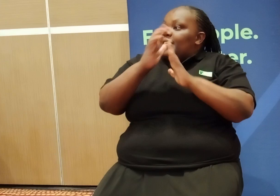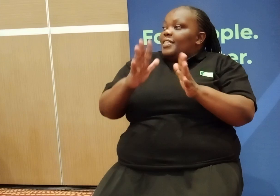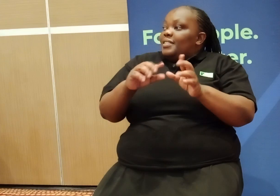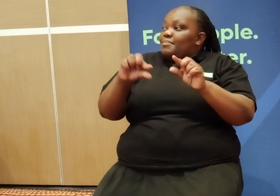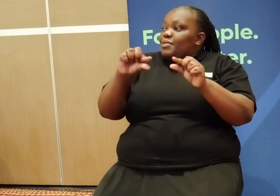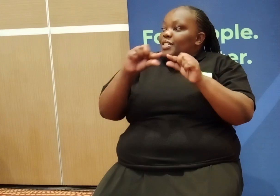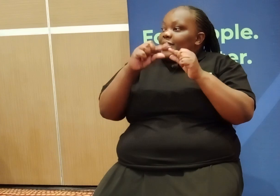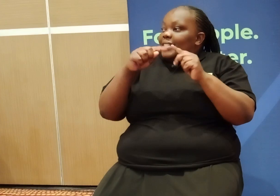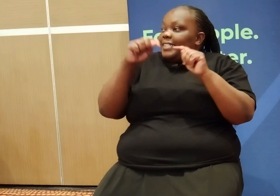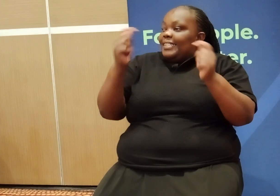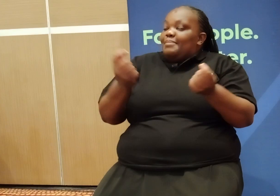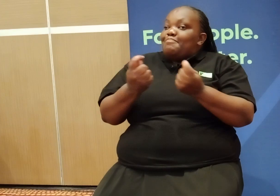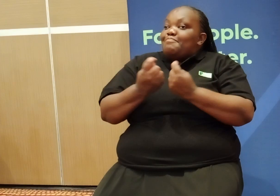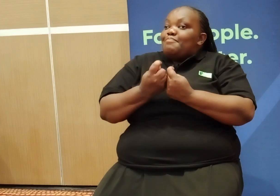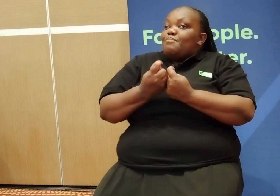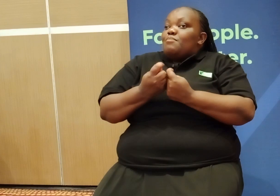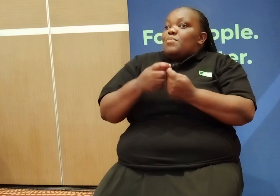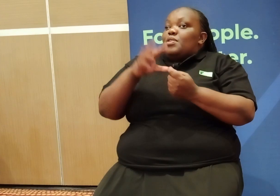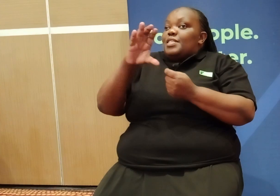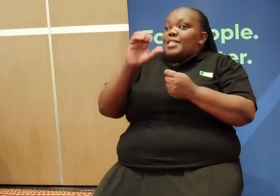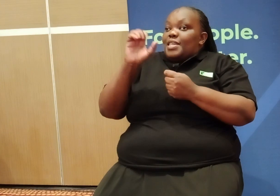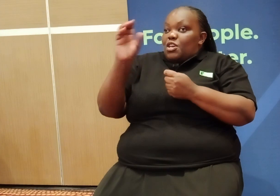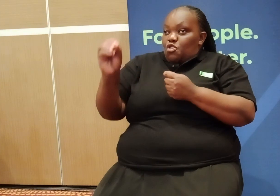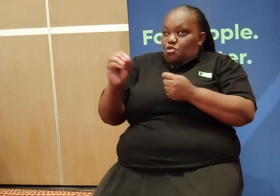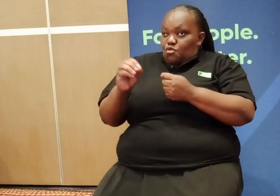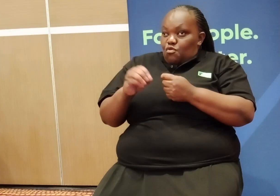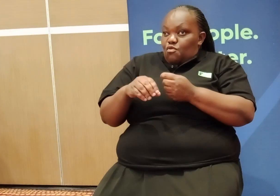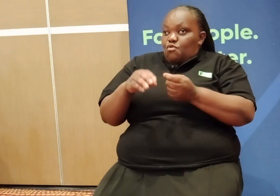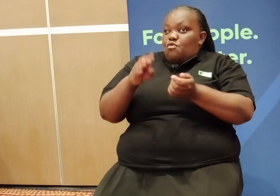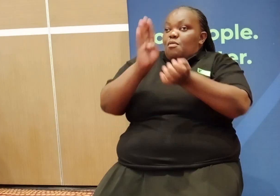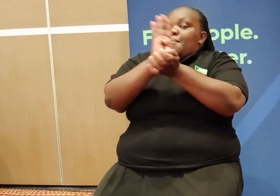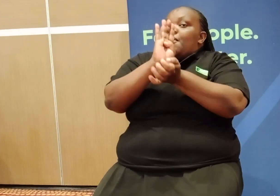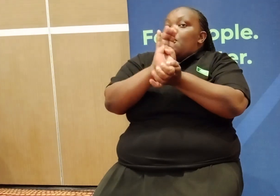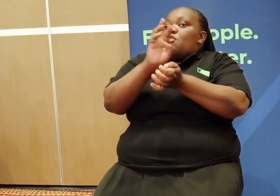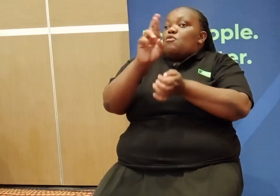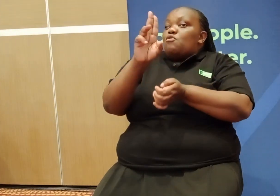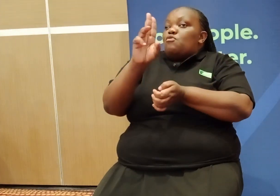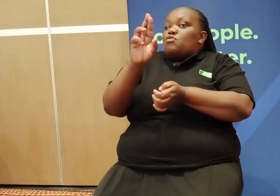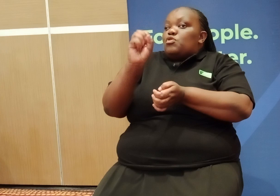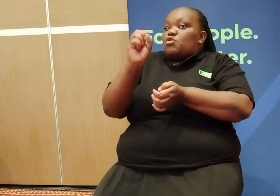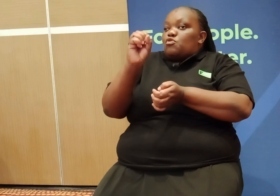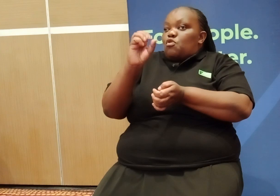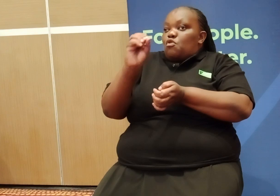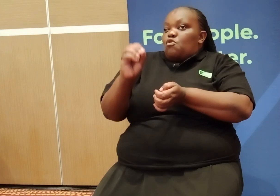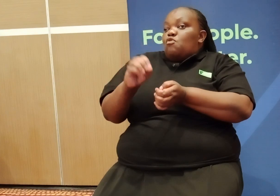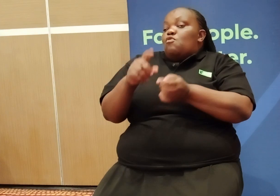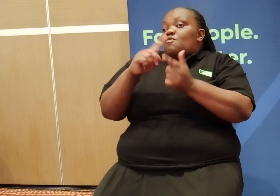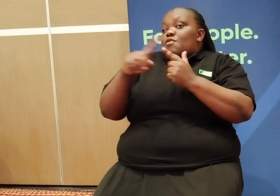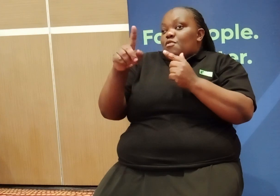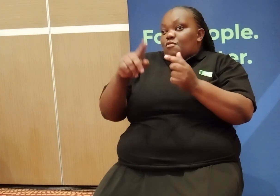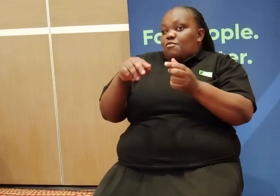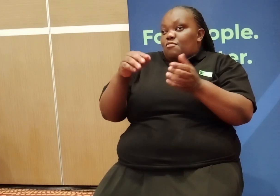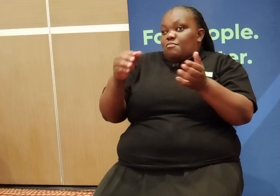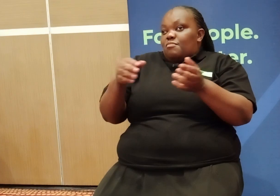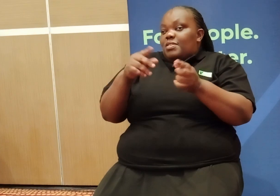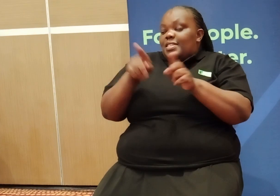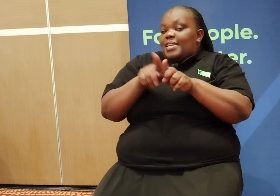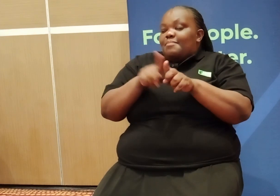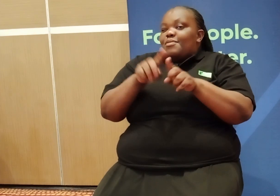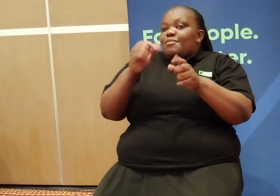team led by the group CEO, Mr. Paul Russo, for diligently steering the ship and ensuring that